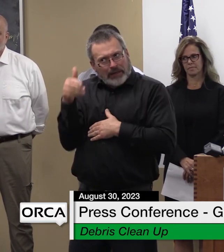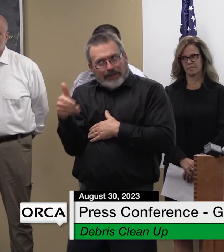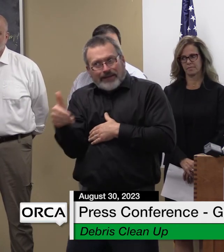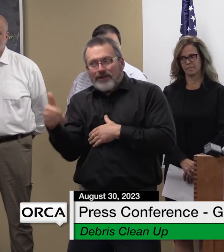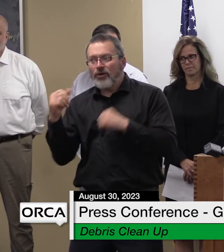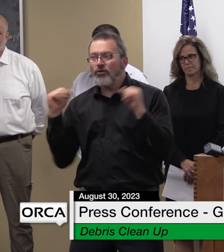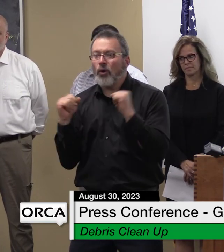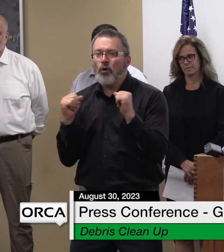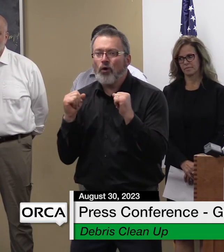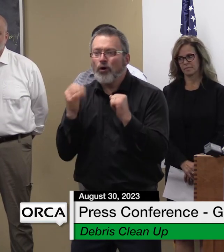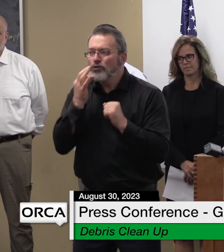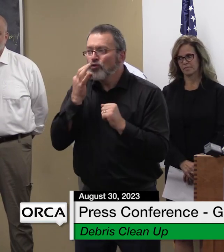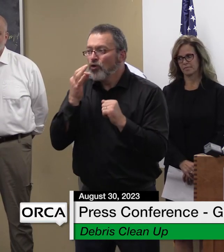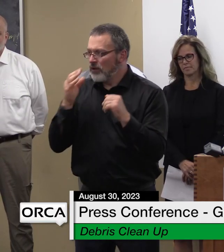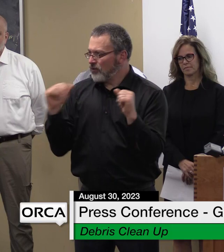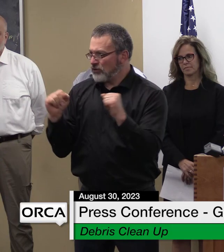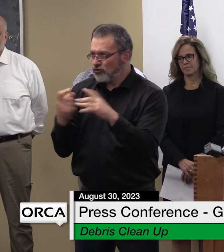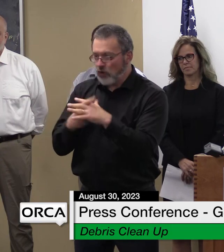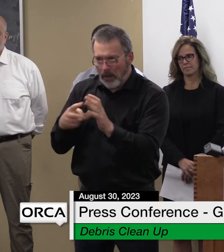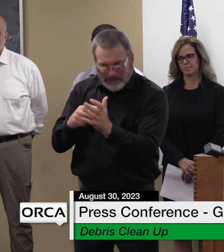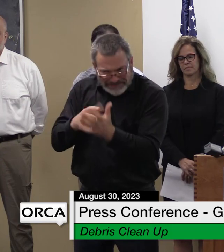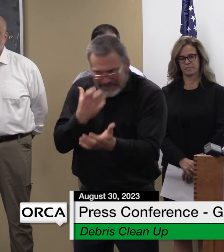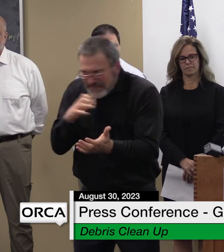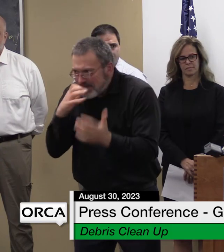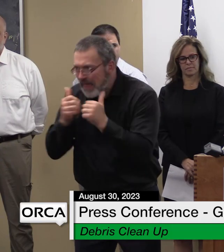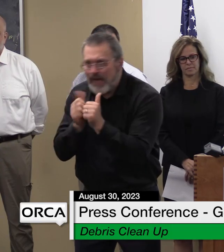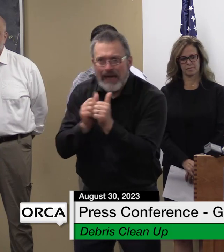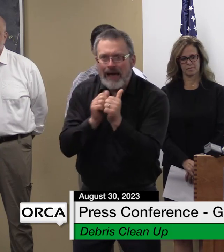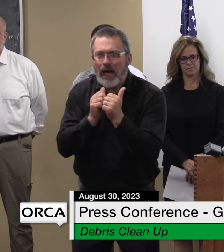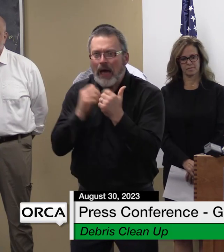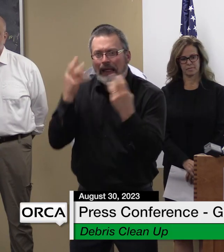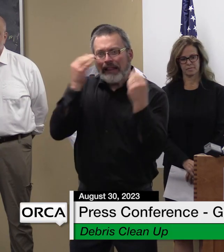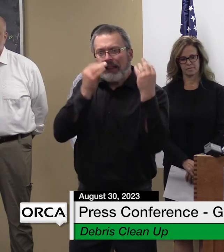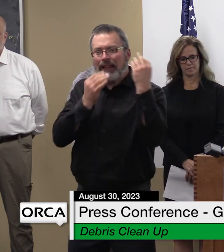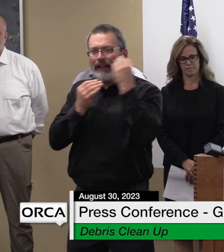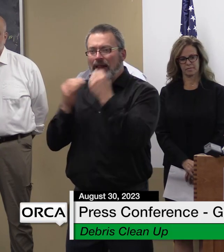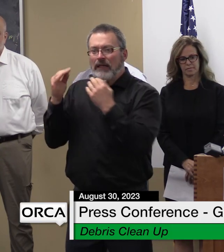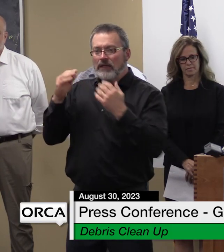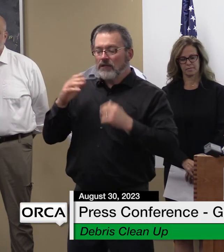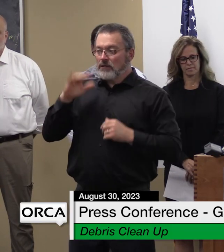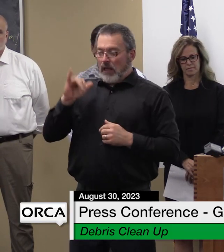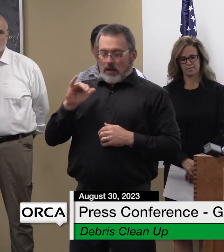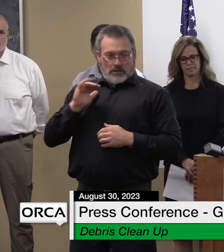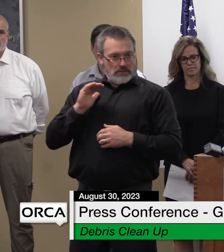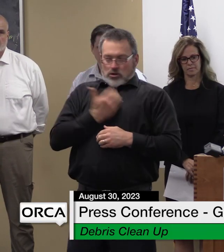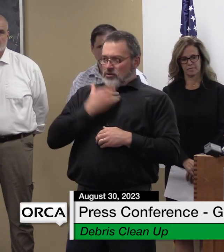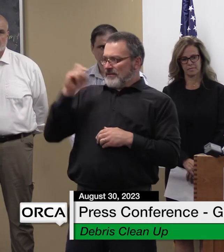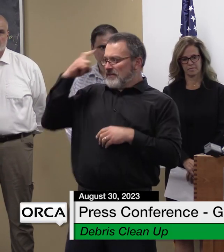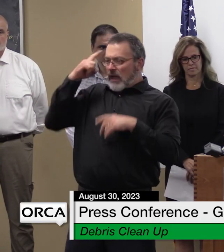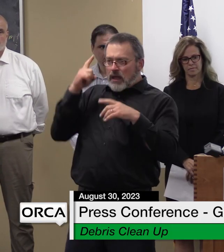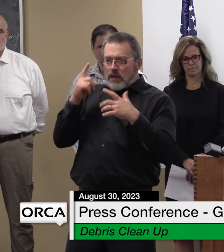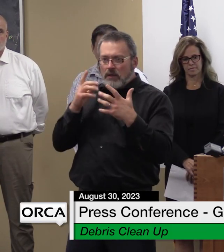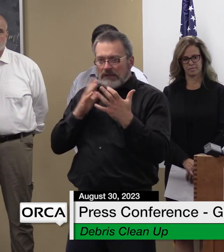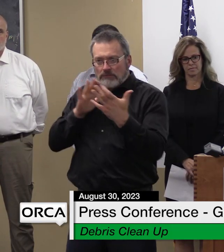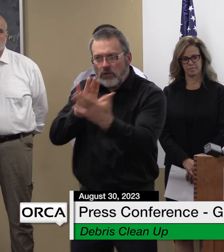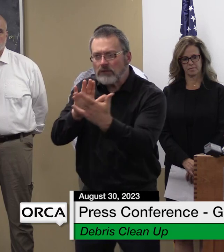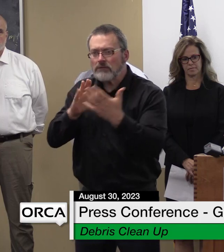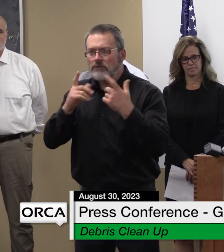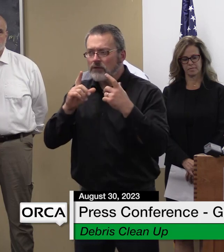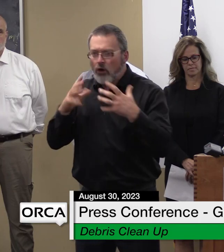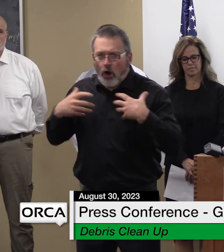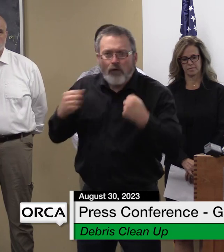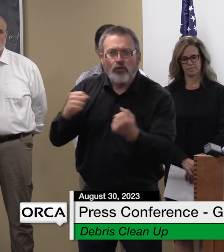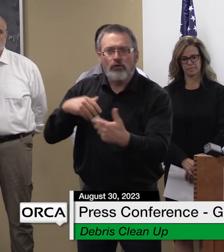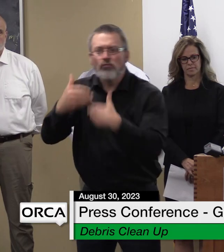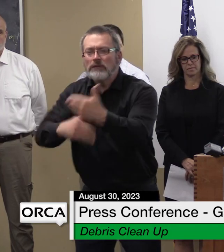is right around the corner. That's why this response and recovery continues to be the primary focus for me, my